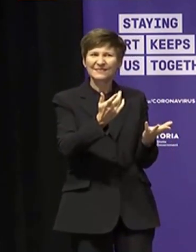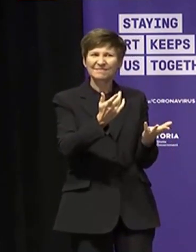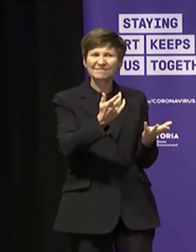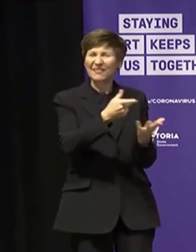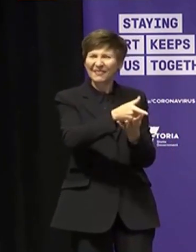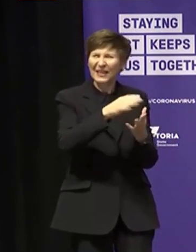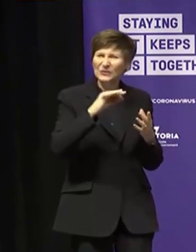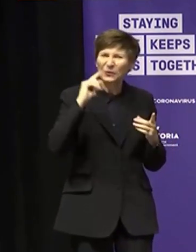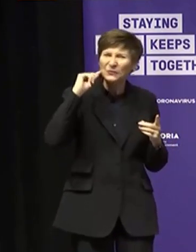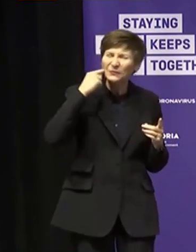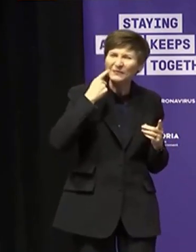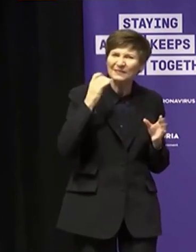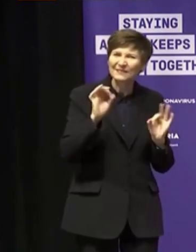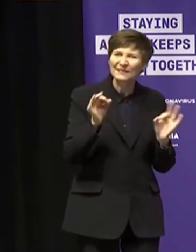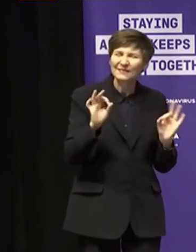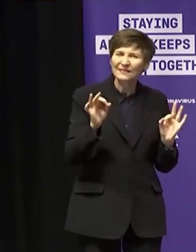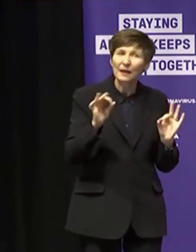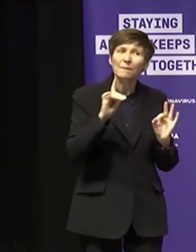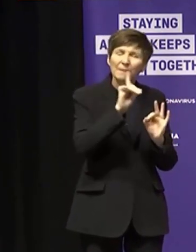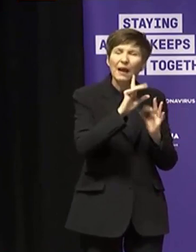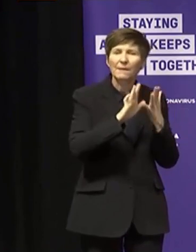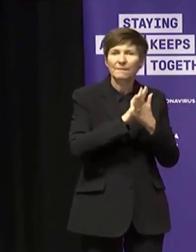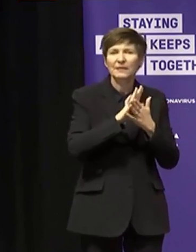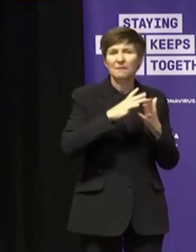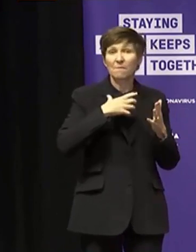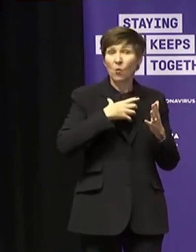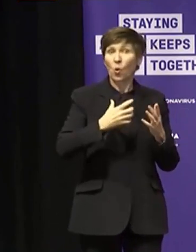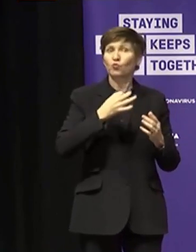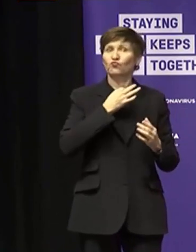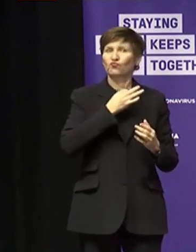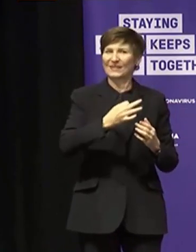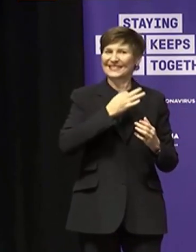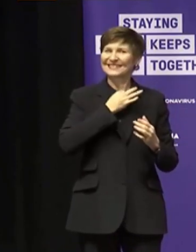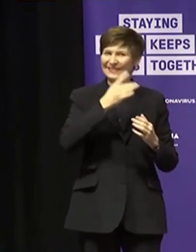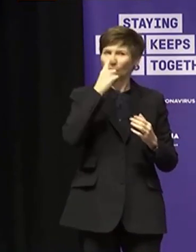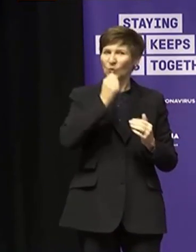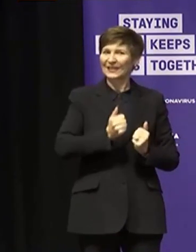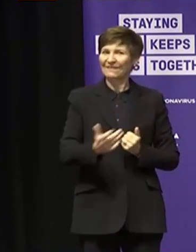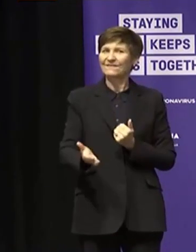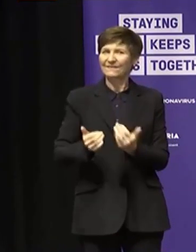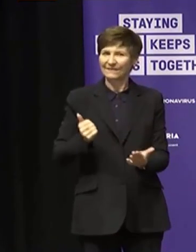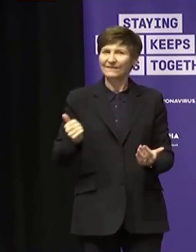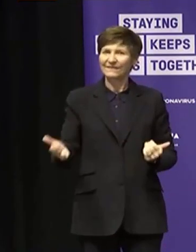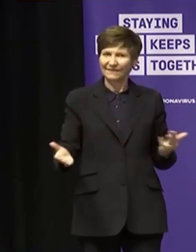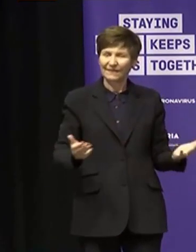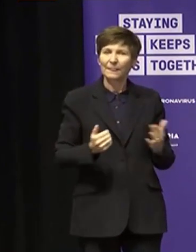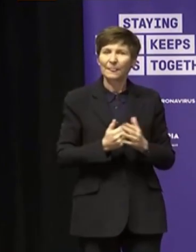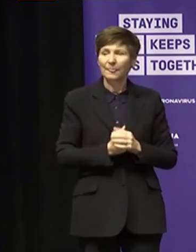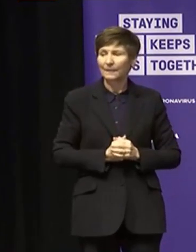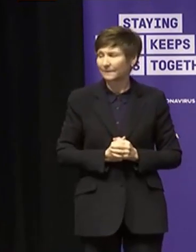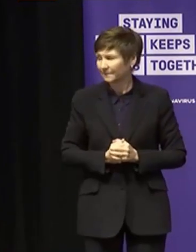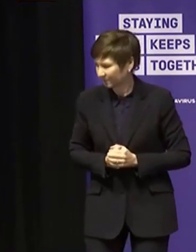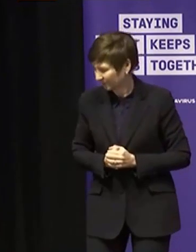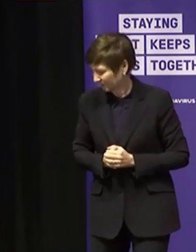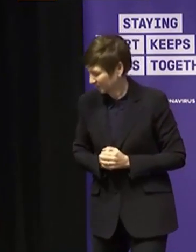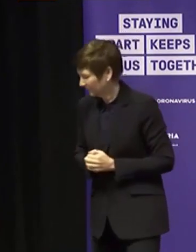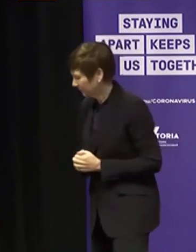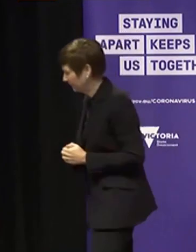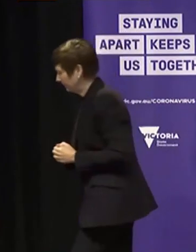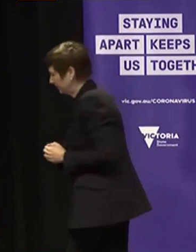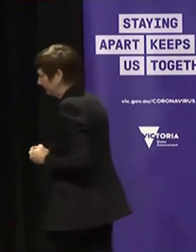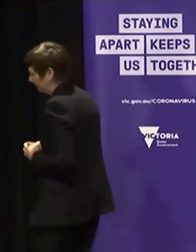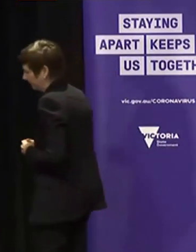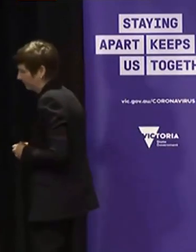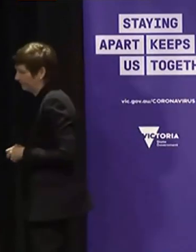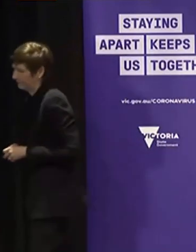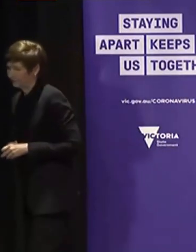thing. But it is a higher risk of transmission in certain settings. Can I add to that on the issue that you've